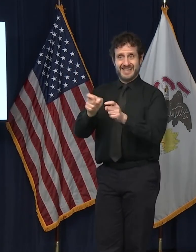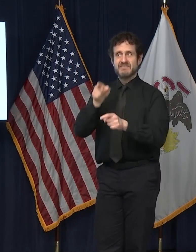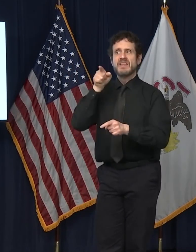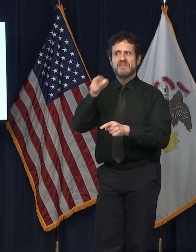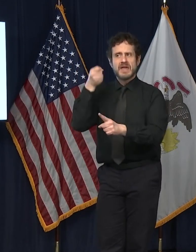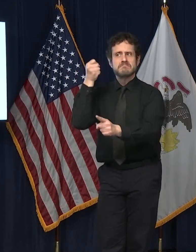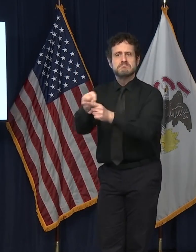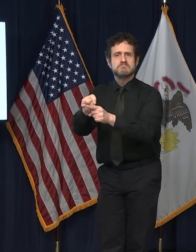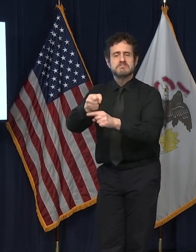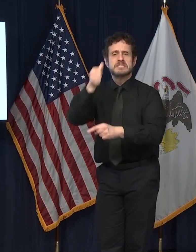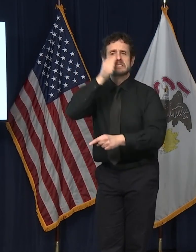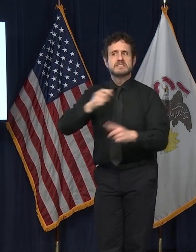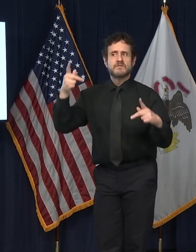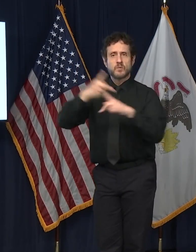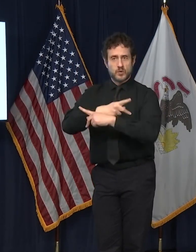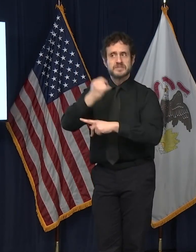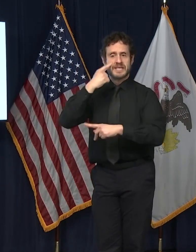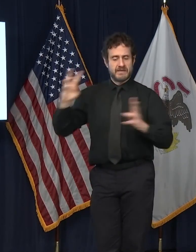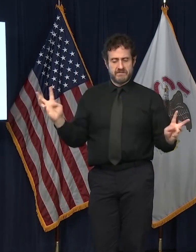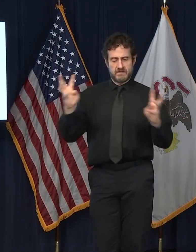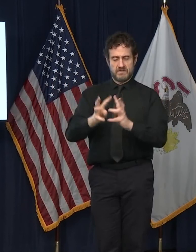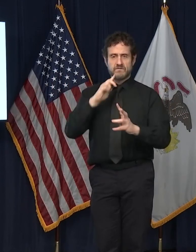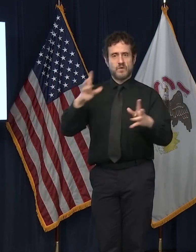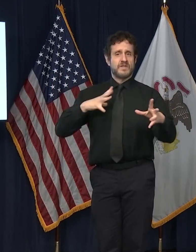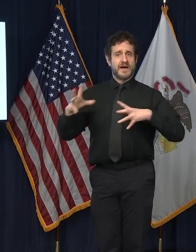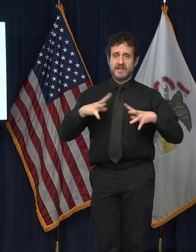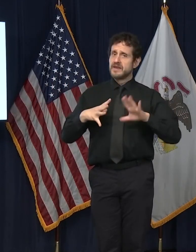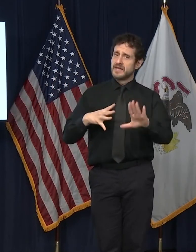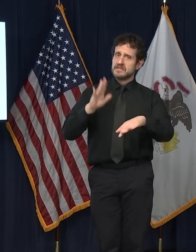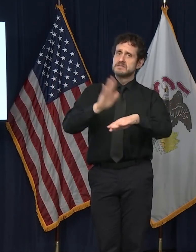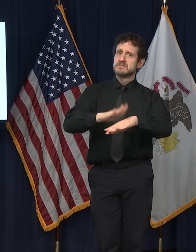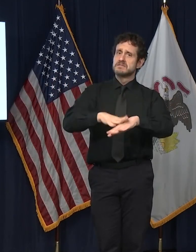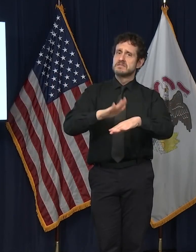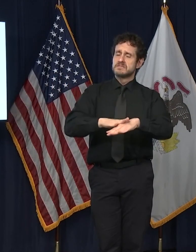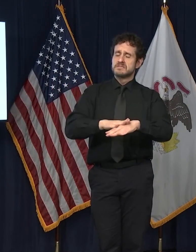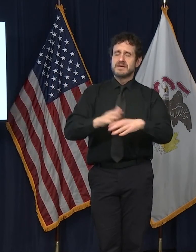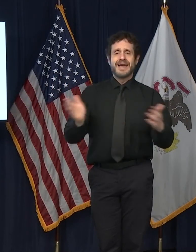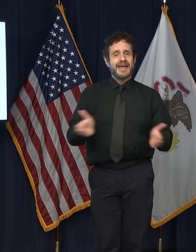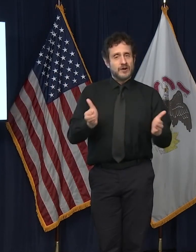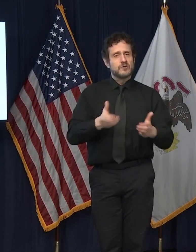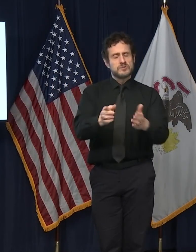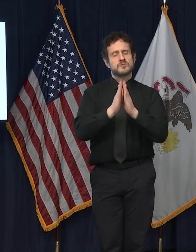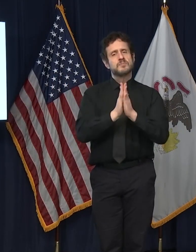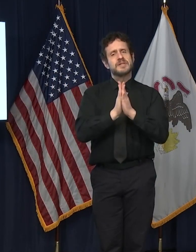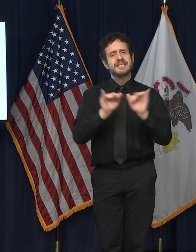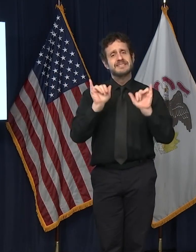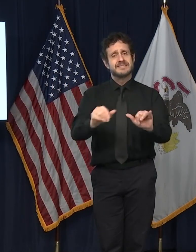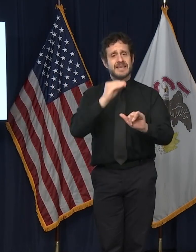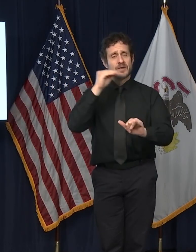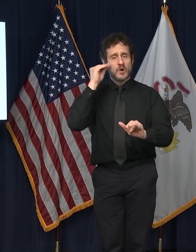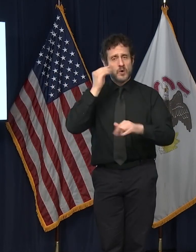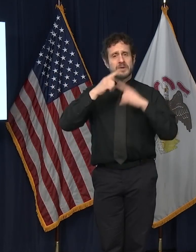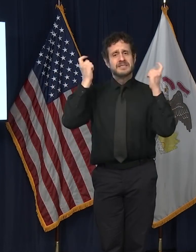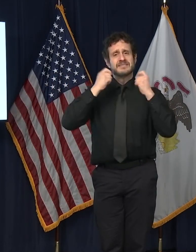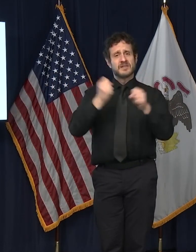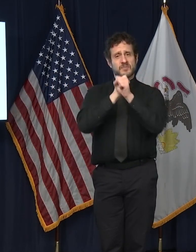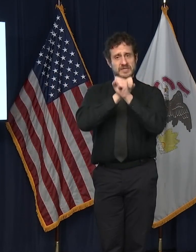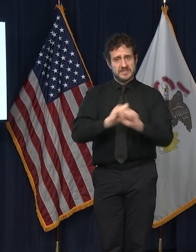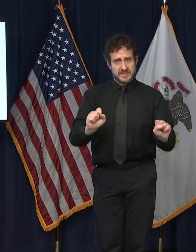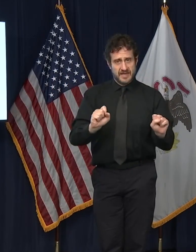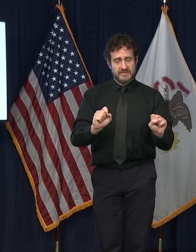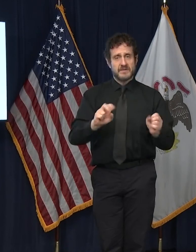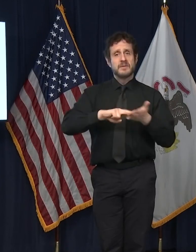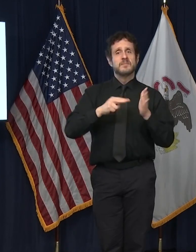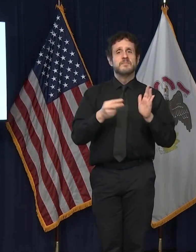they were to gather for the holidays. I strongly urge people to stay home and celebrate safely so that